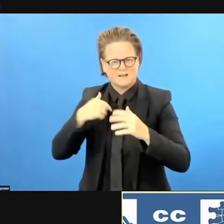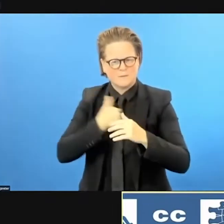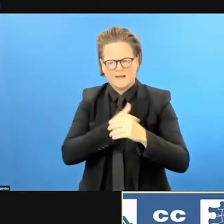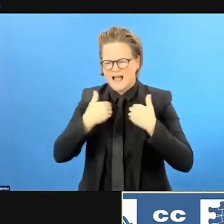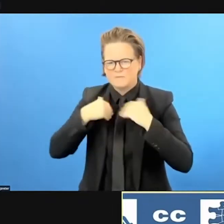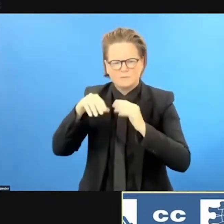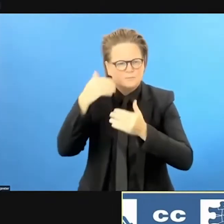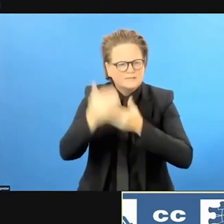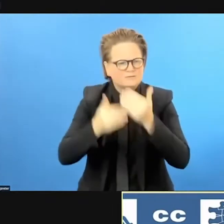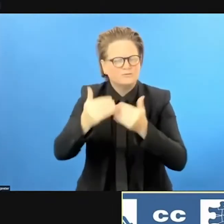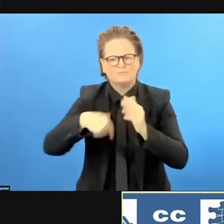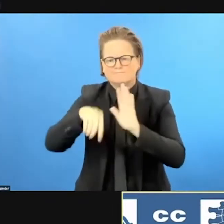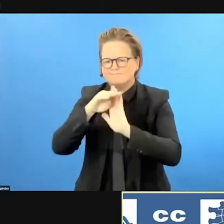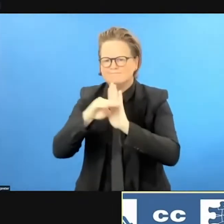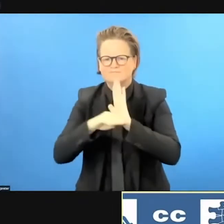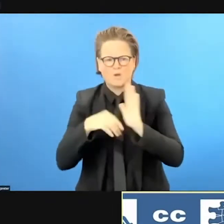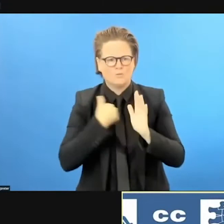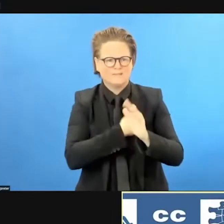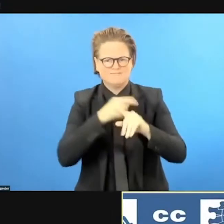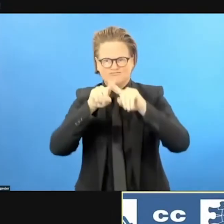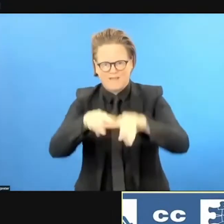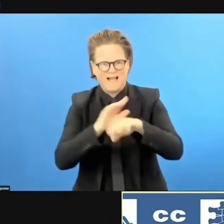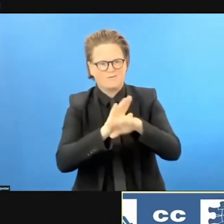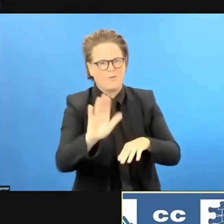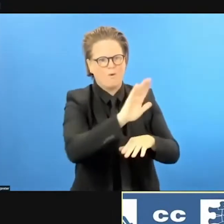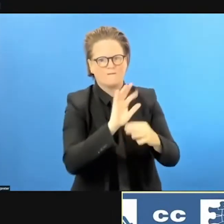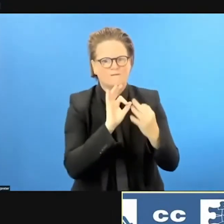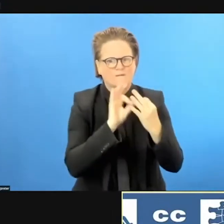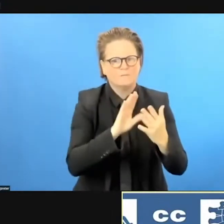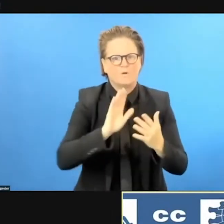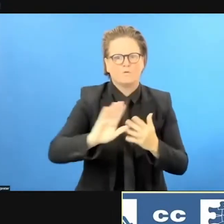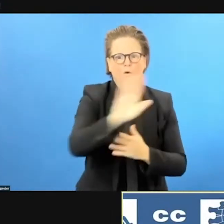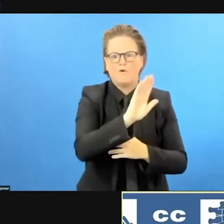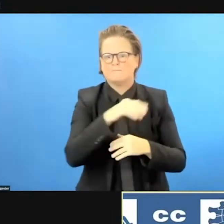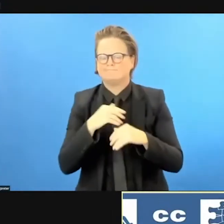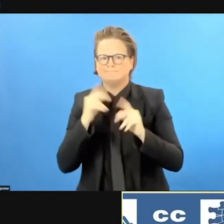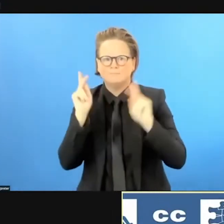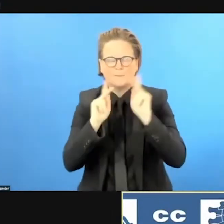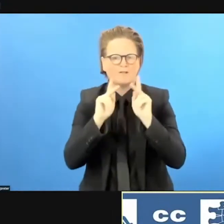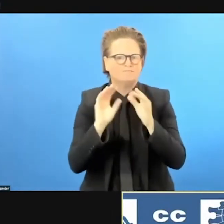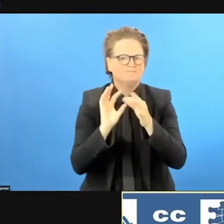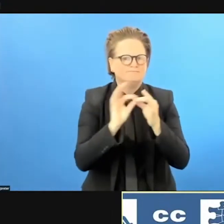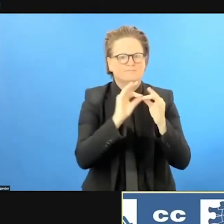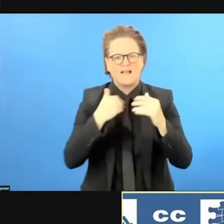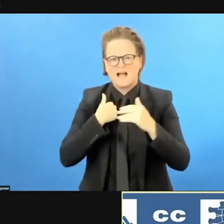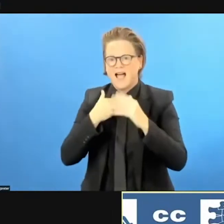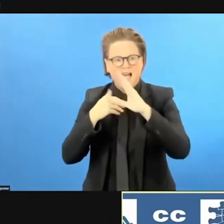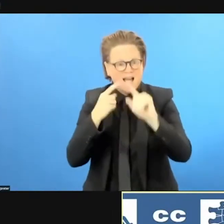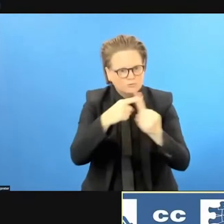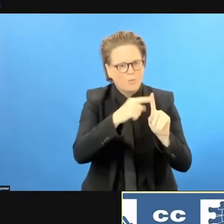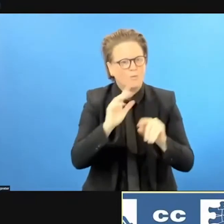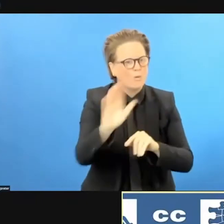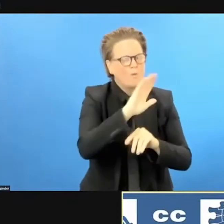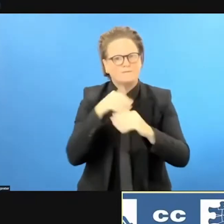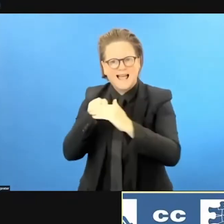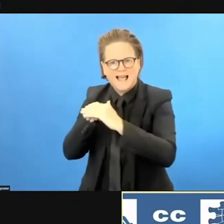at how can we make sure that all of our attestation processes and forms are accessible, especially for